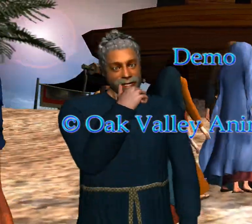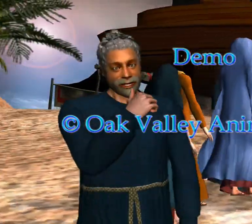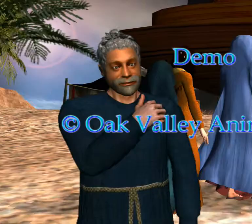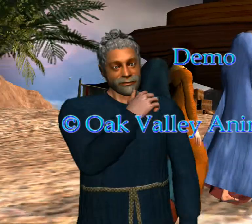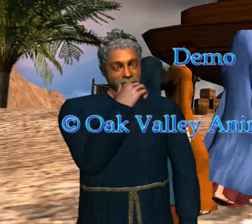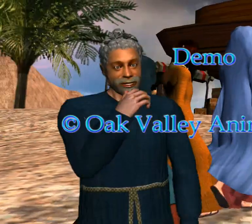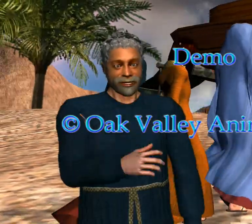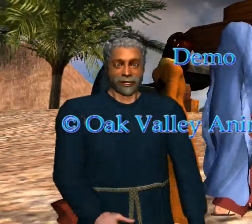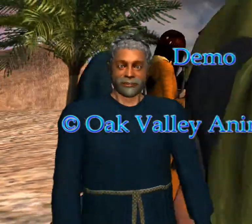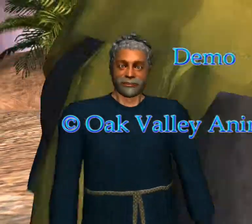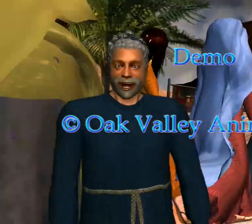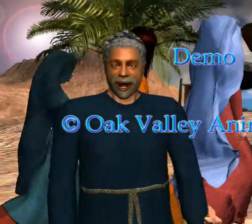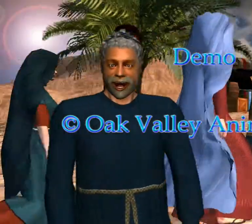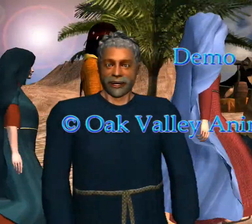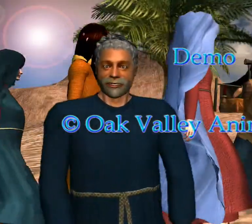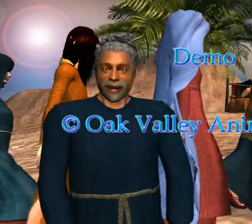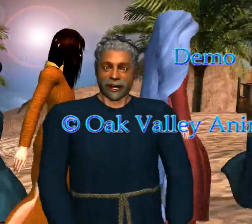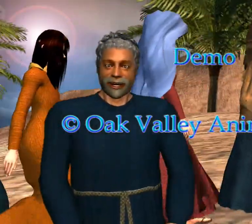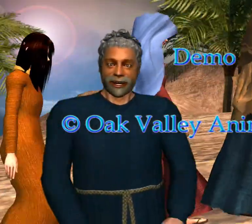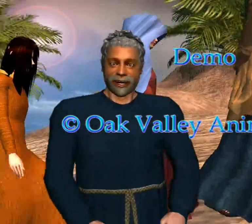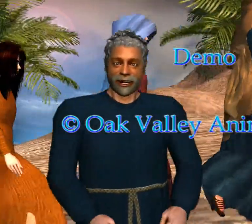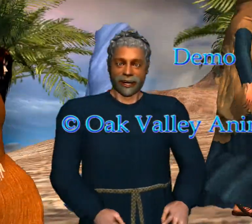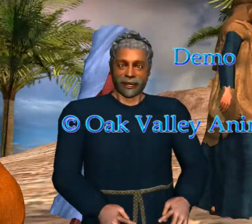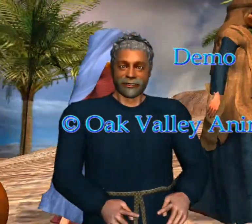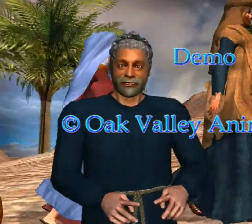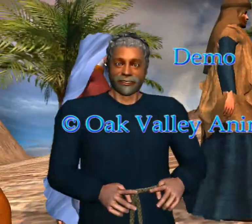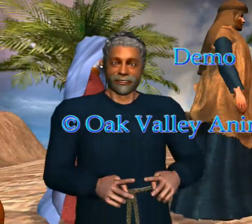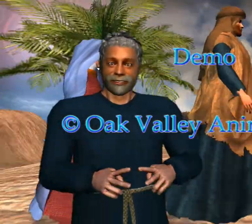People came around each day,